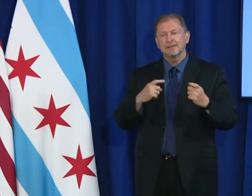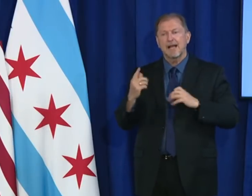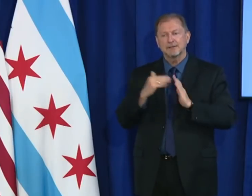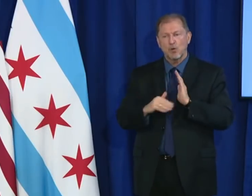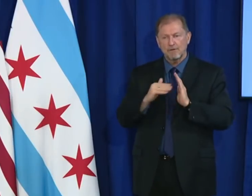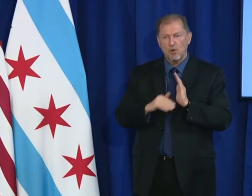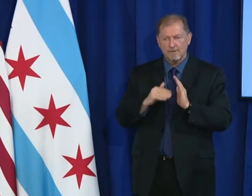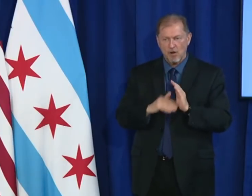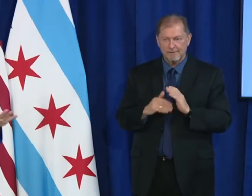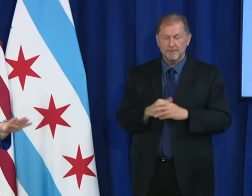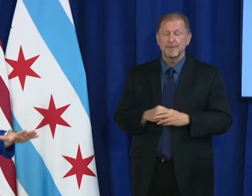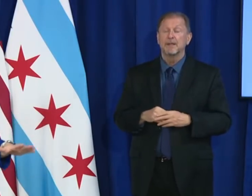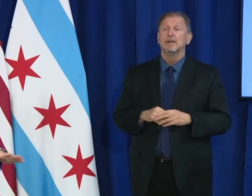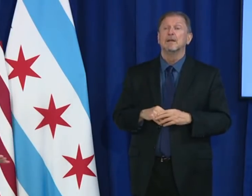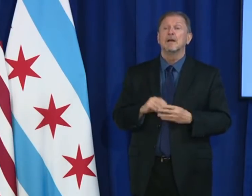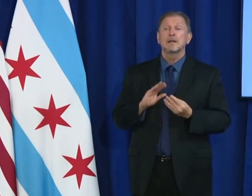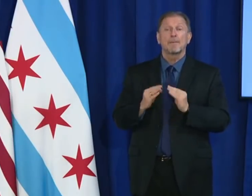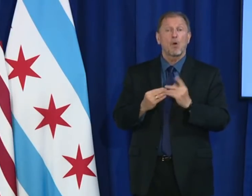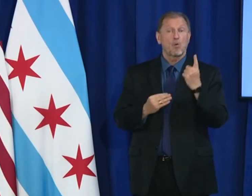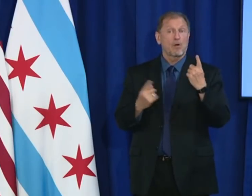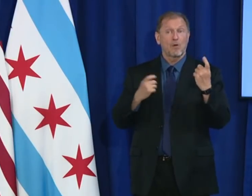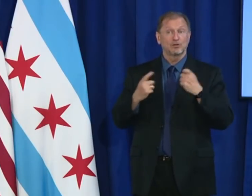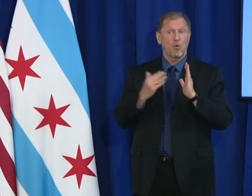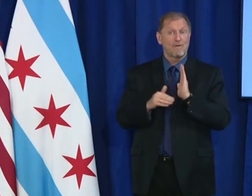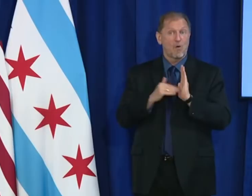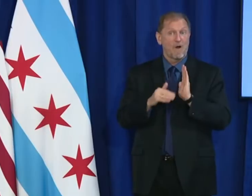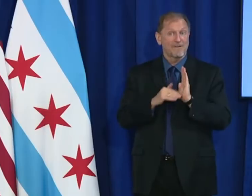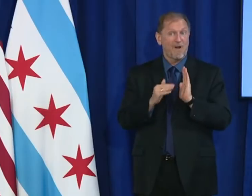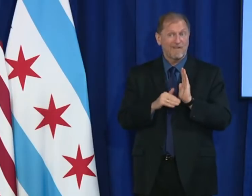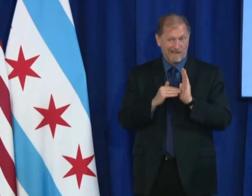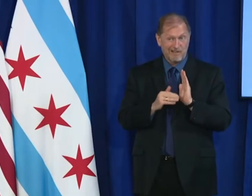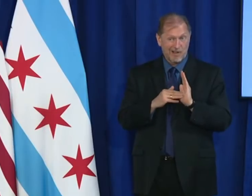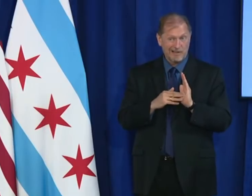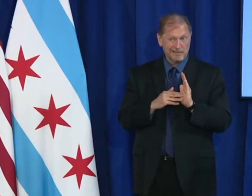number one question I get in every realm is like,